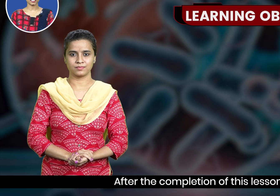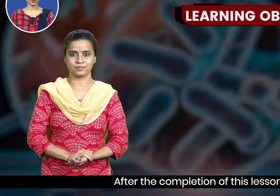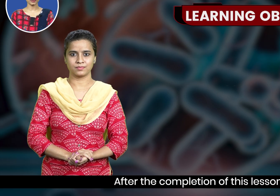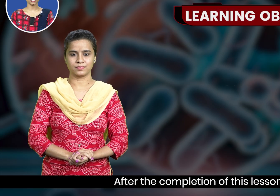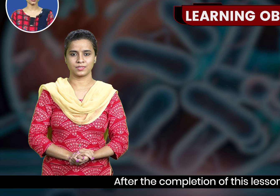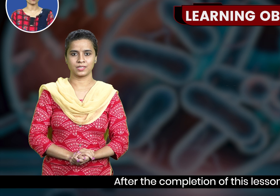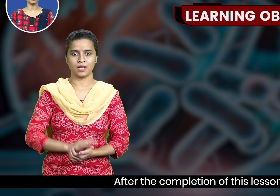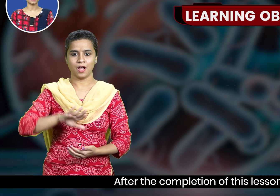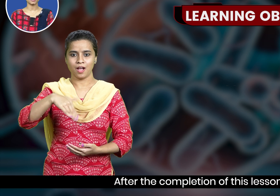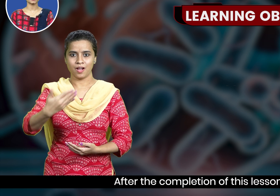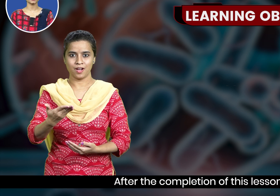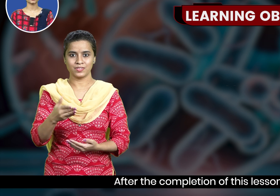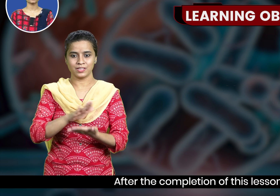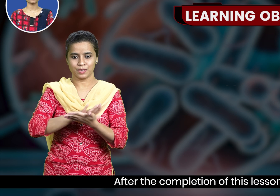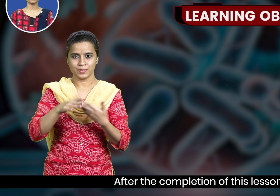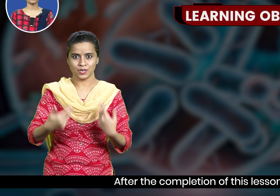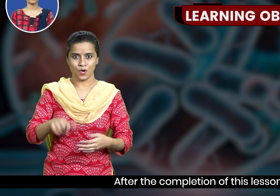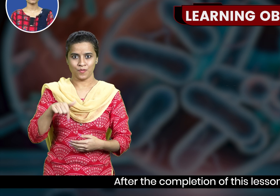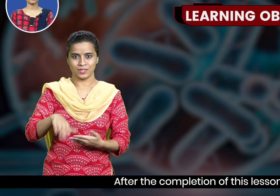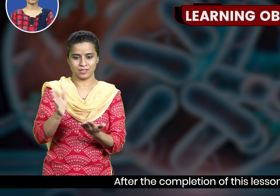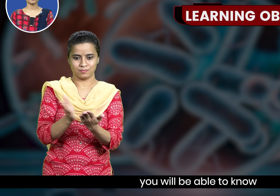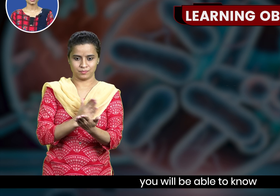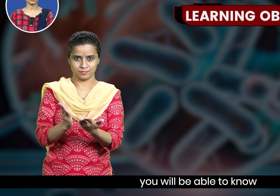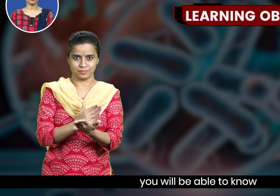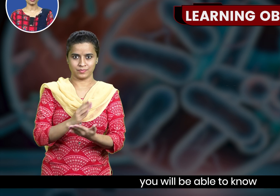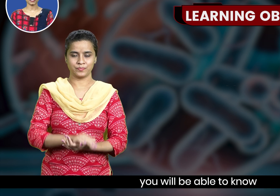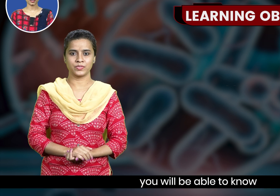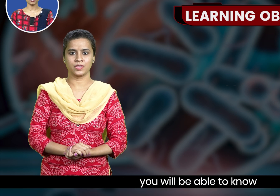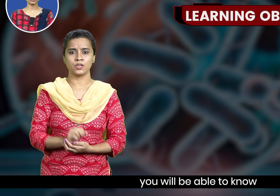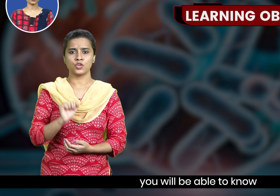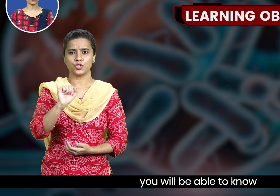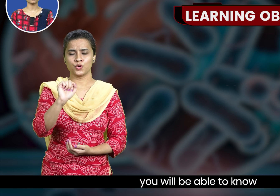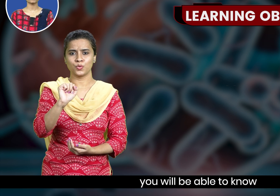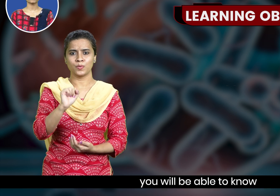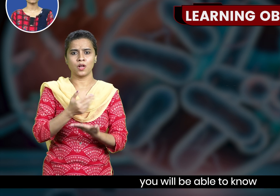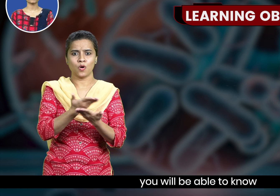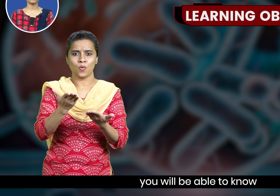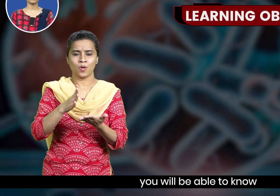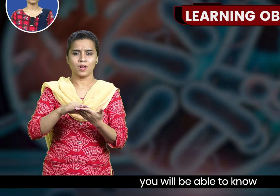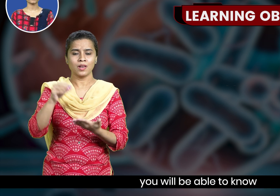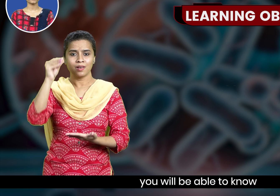After the completion of this lesson, you will be able to know